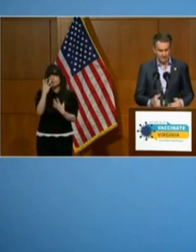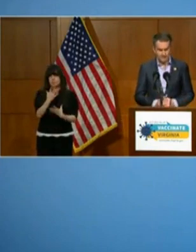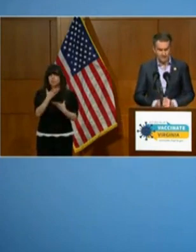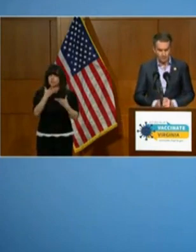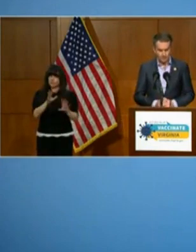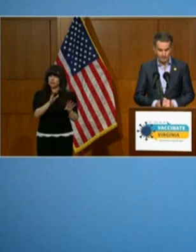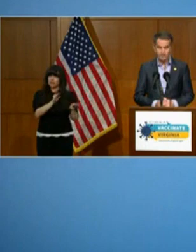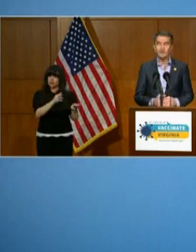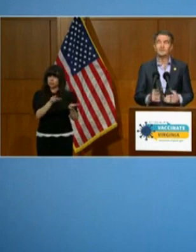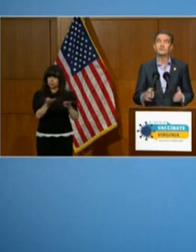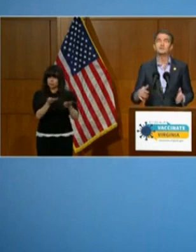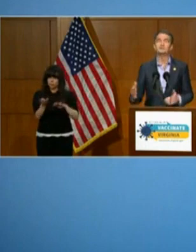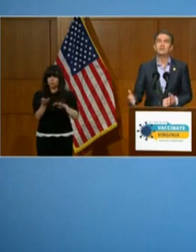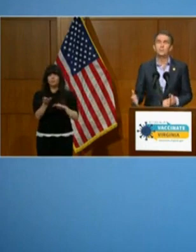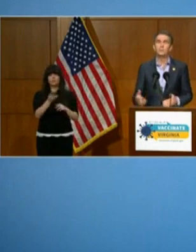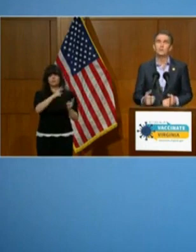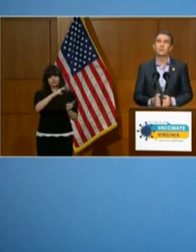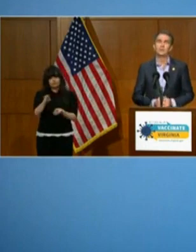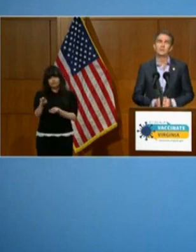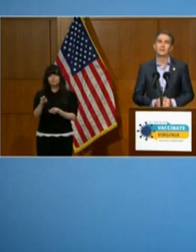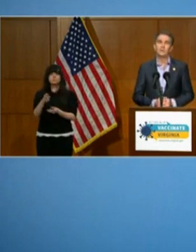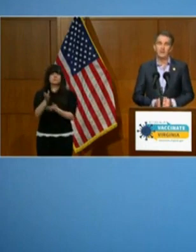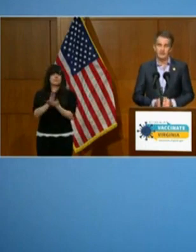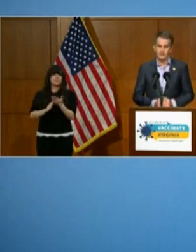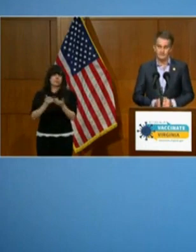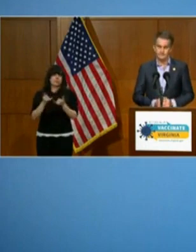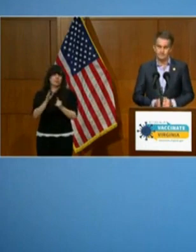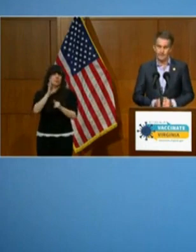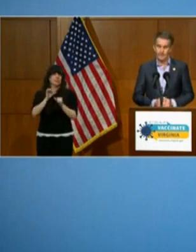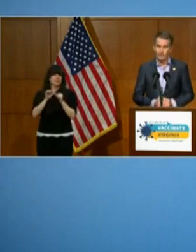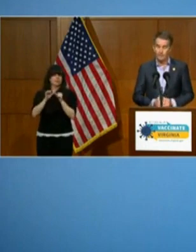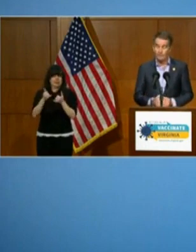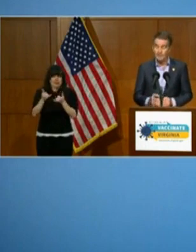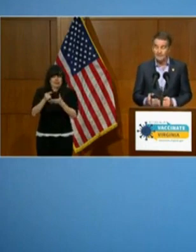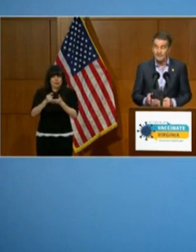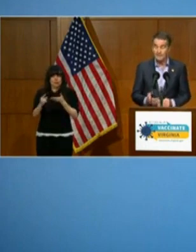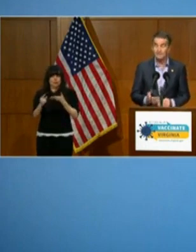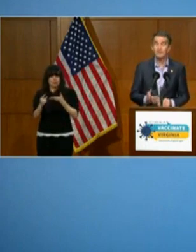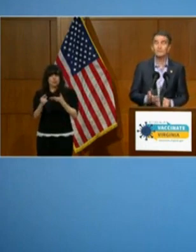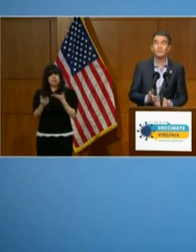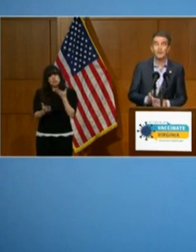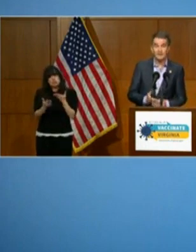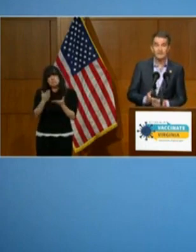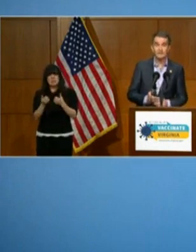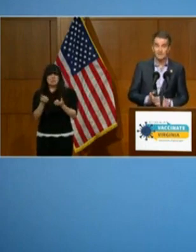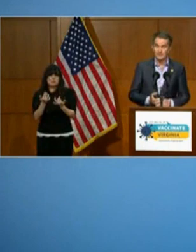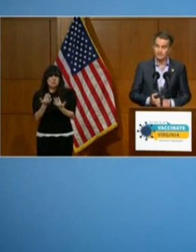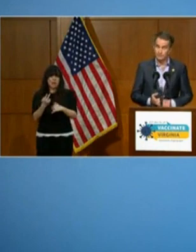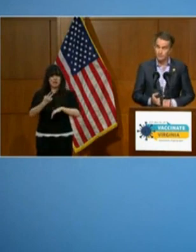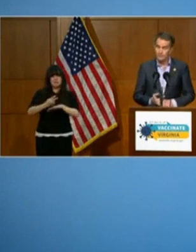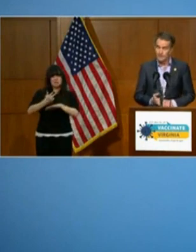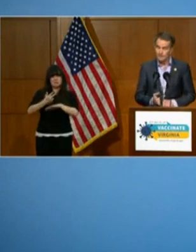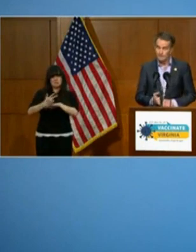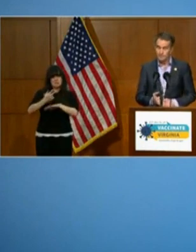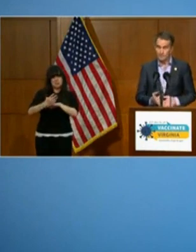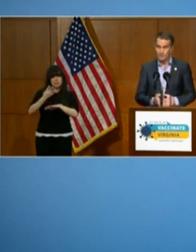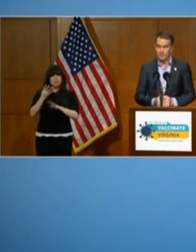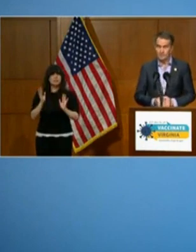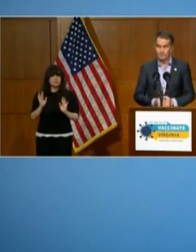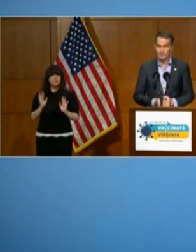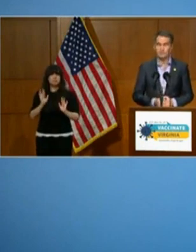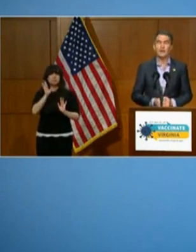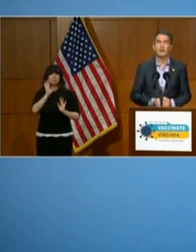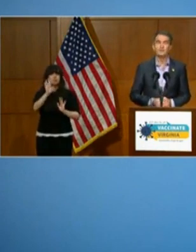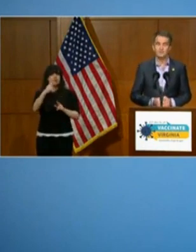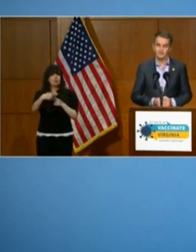done, the rest of it is continuing this week. So it may take several days for your name to show up